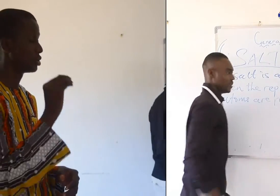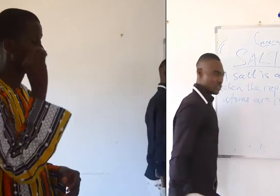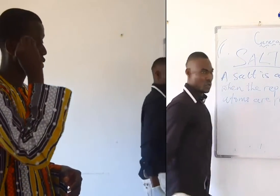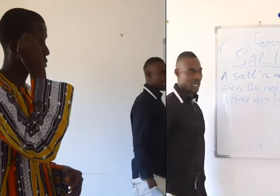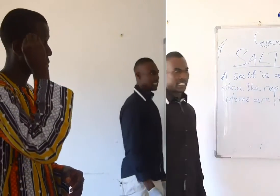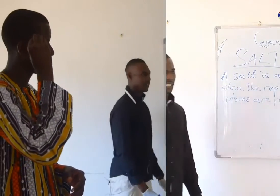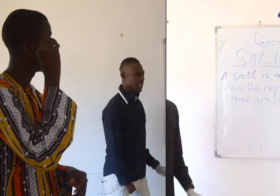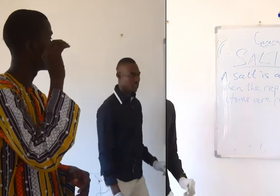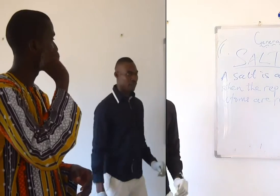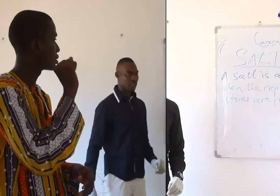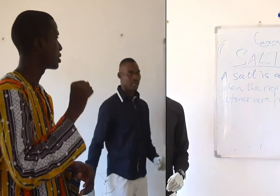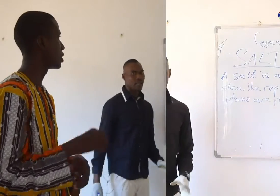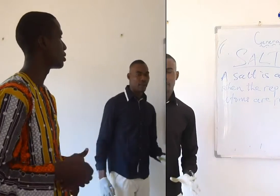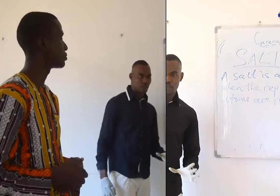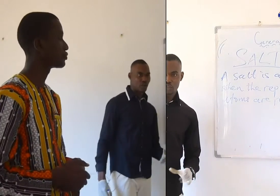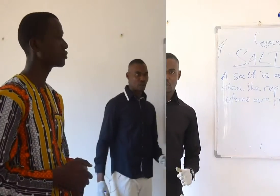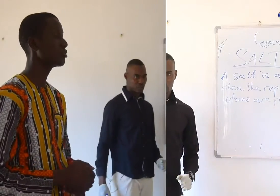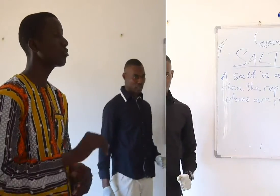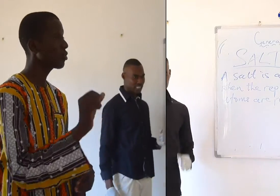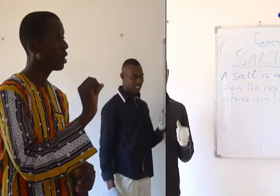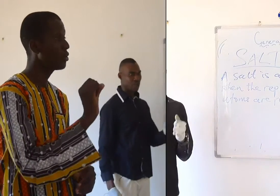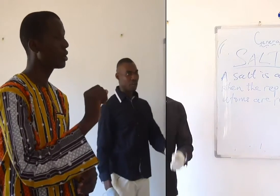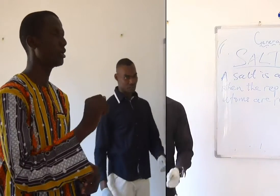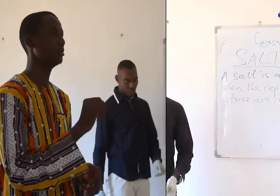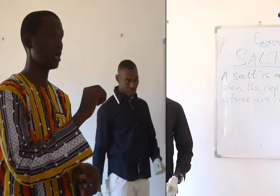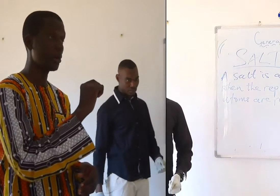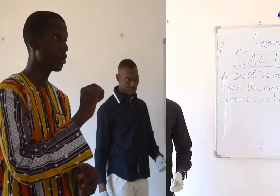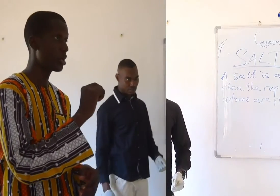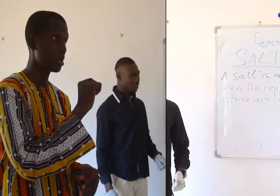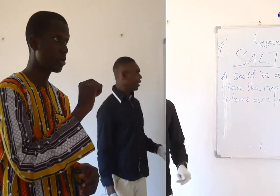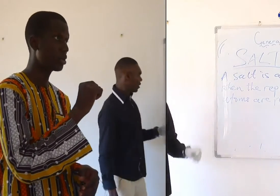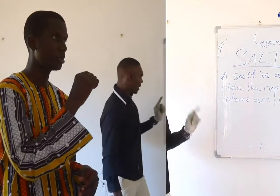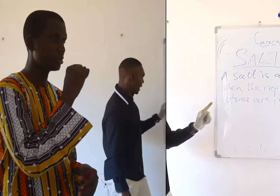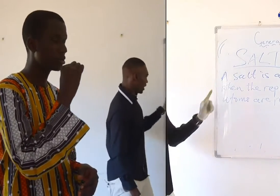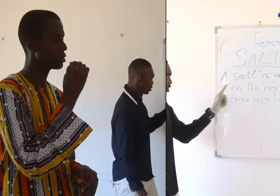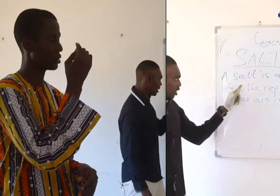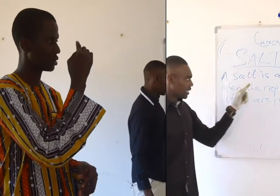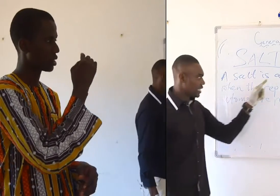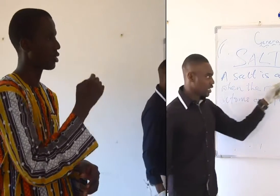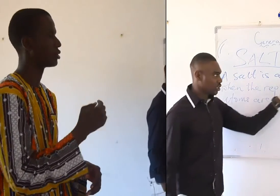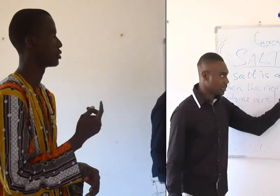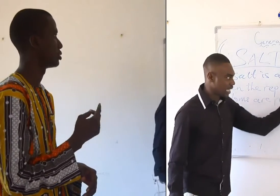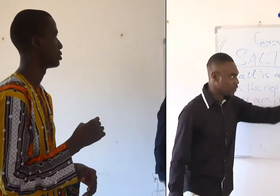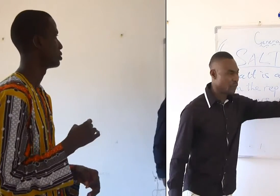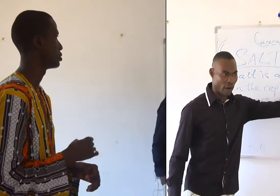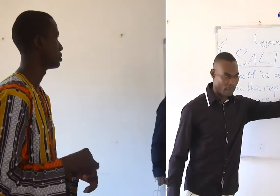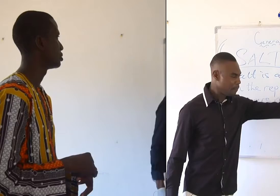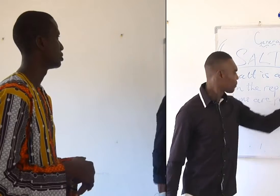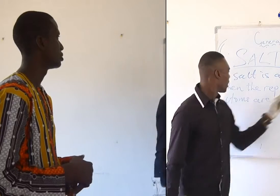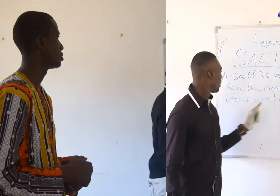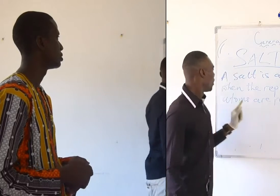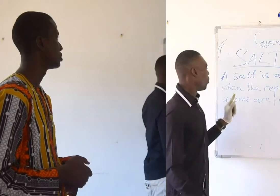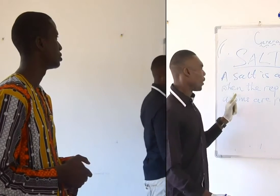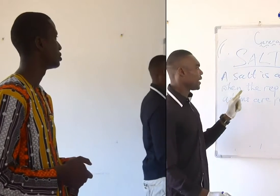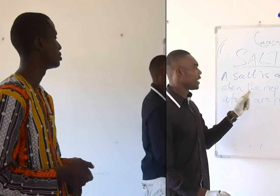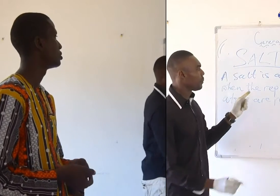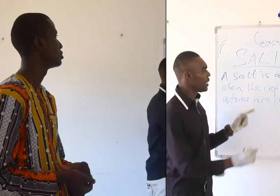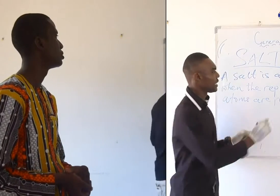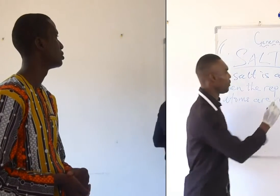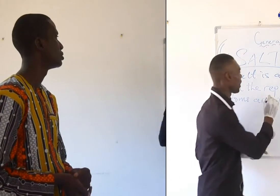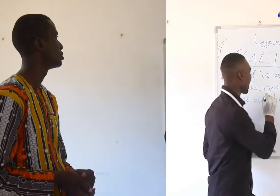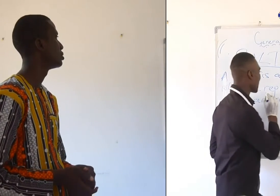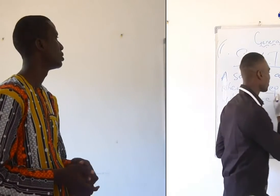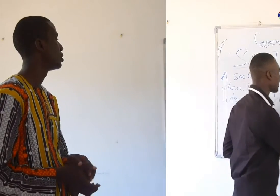metal. So look at this definition very well about salts. What is a salt? A salt is a substance formed when